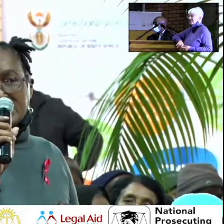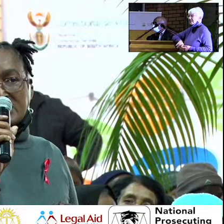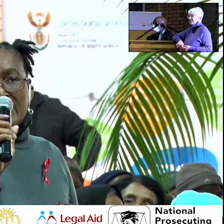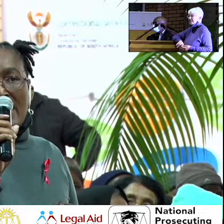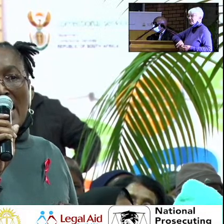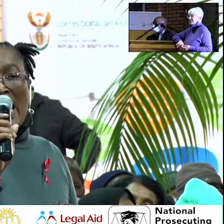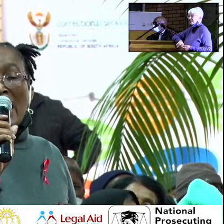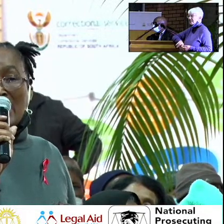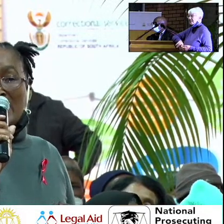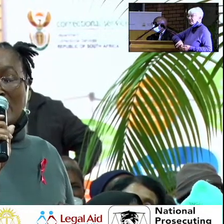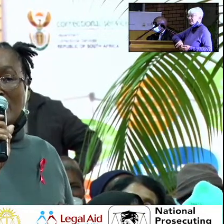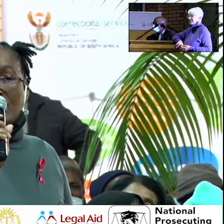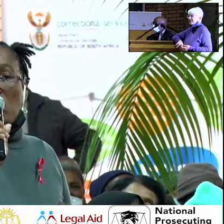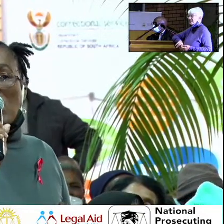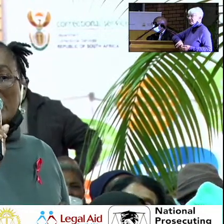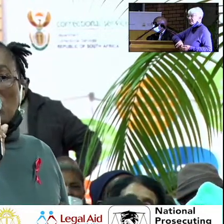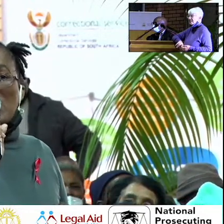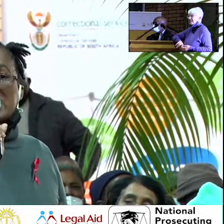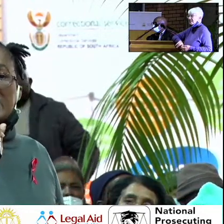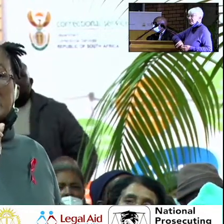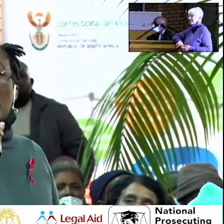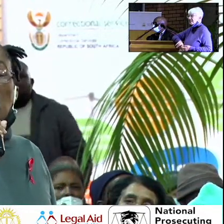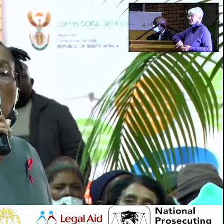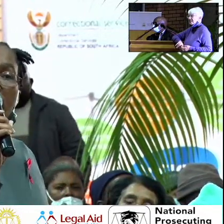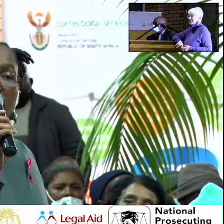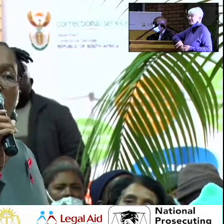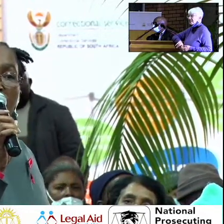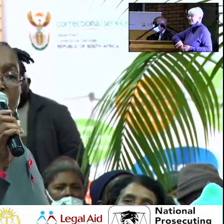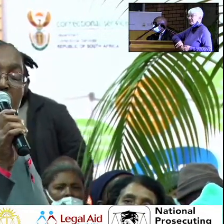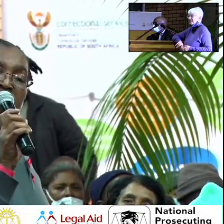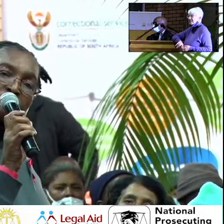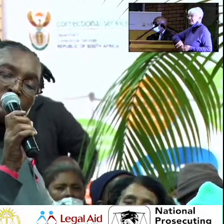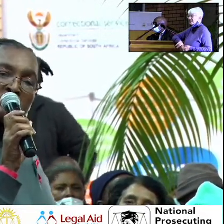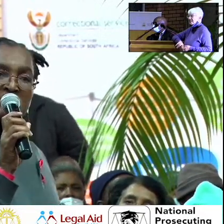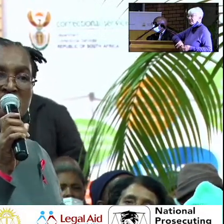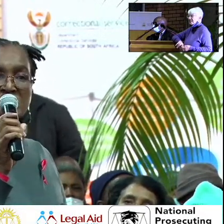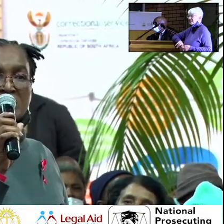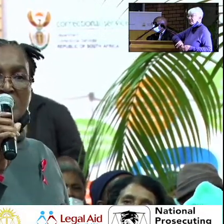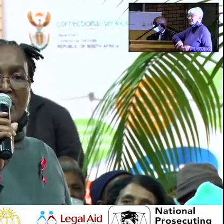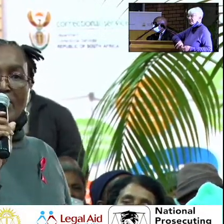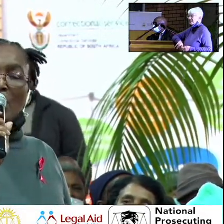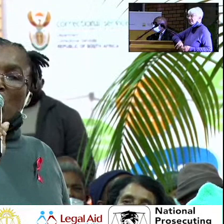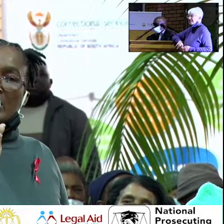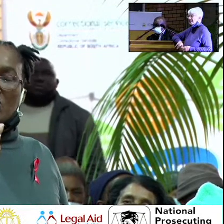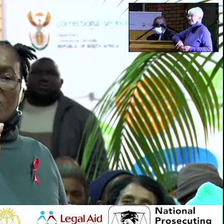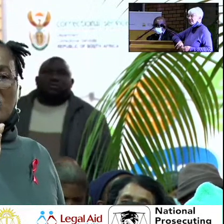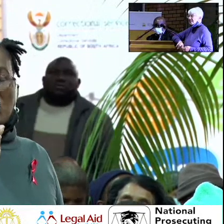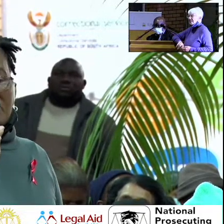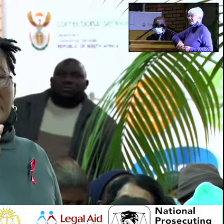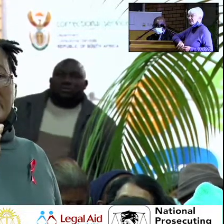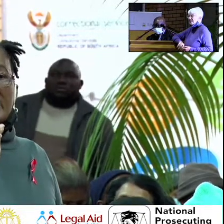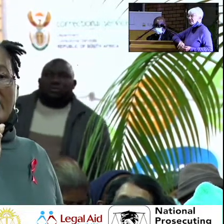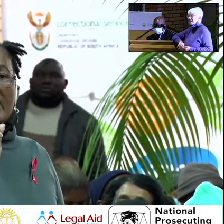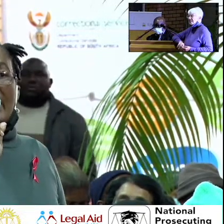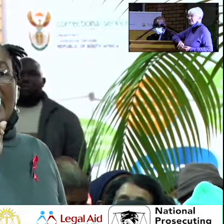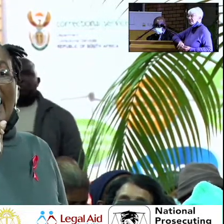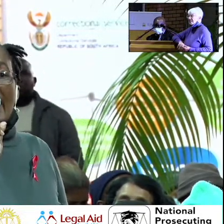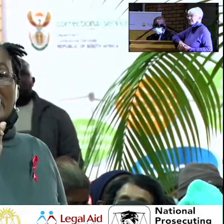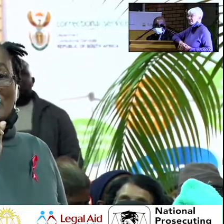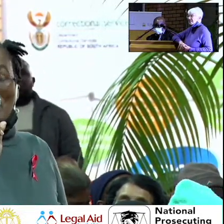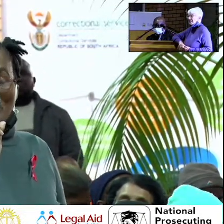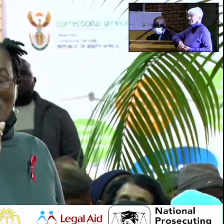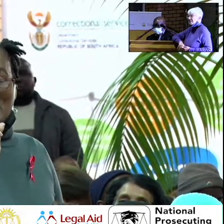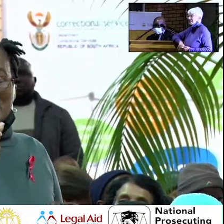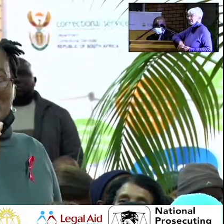this. I, for one, was sent away from this police station by one of your men.